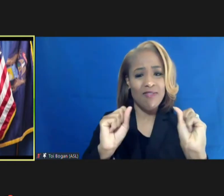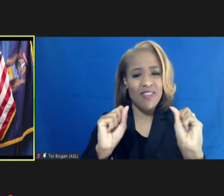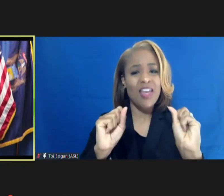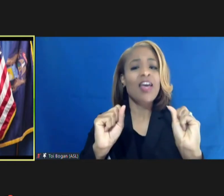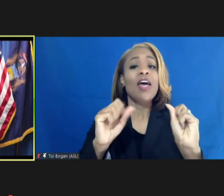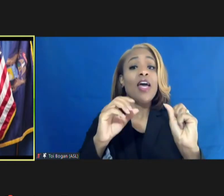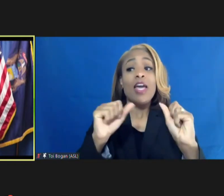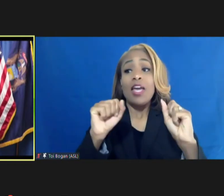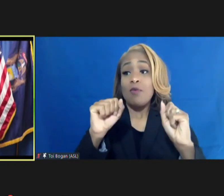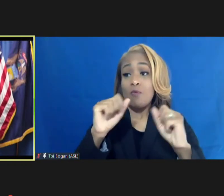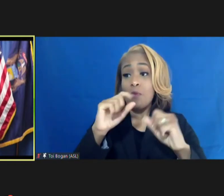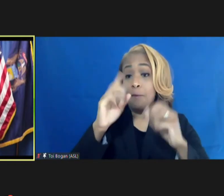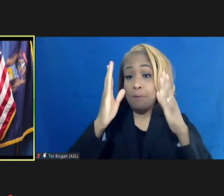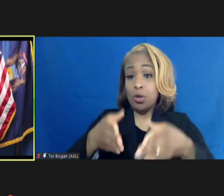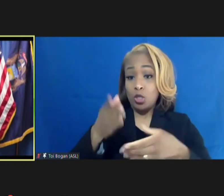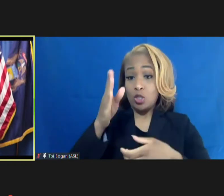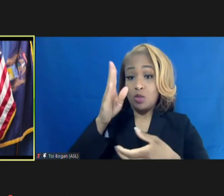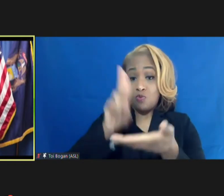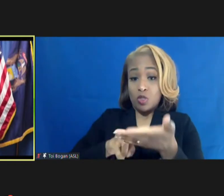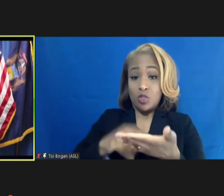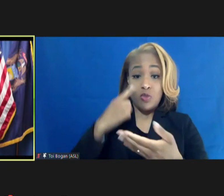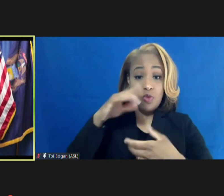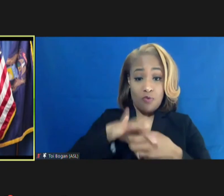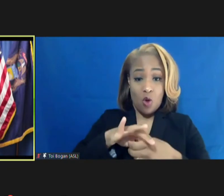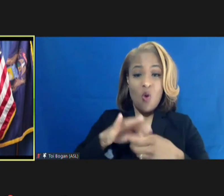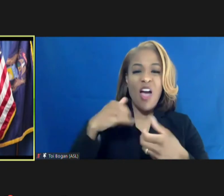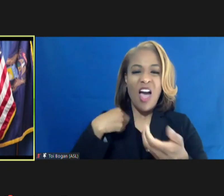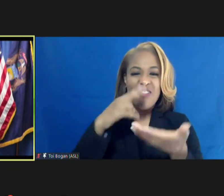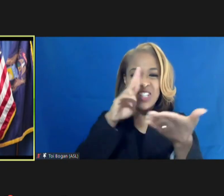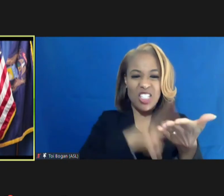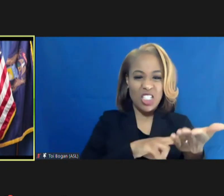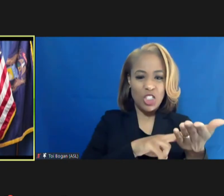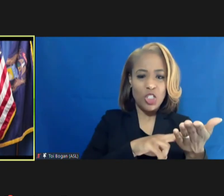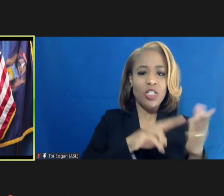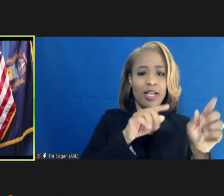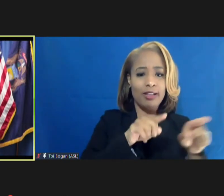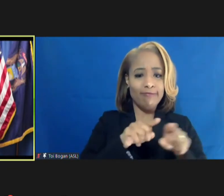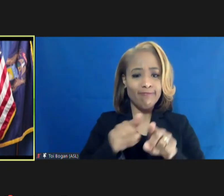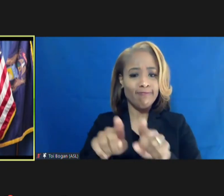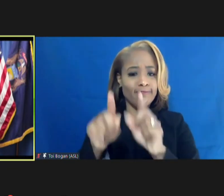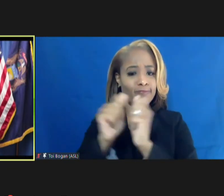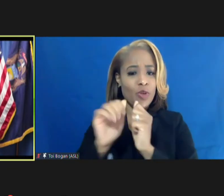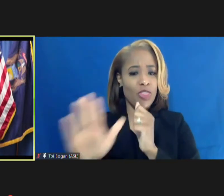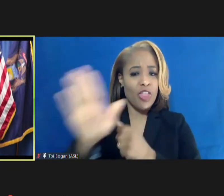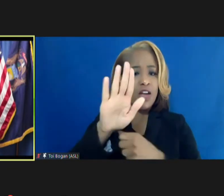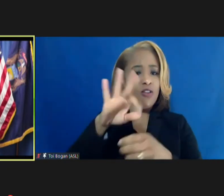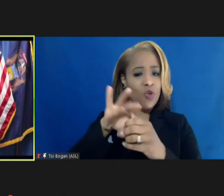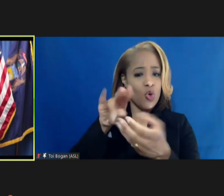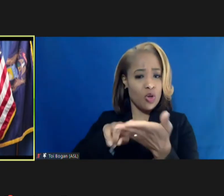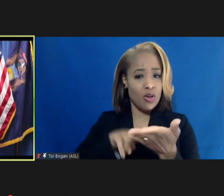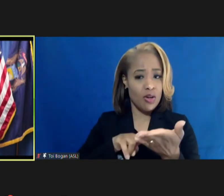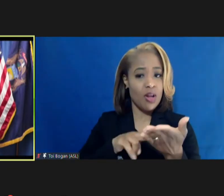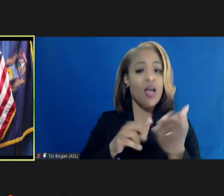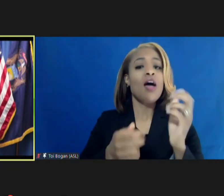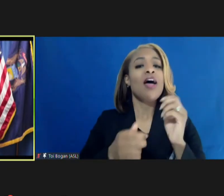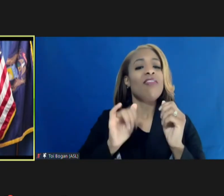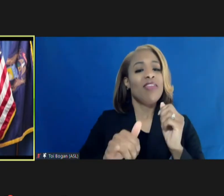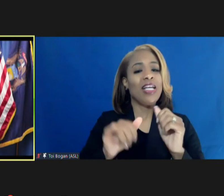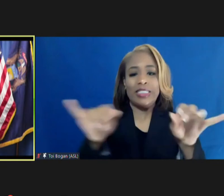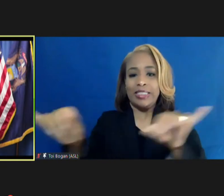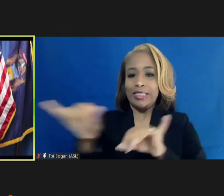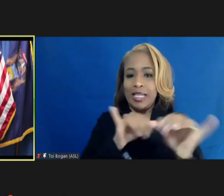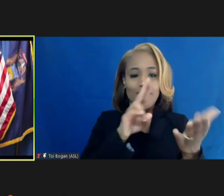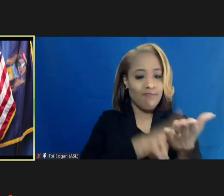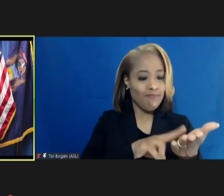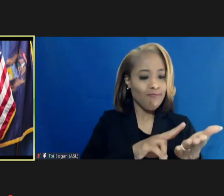someone registers to vote, they have a signature that aligns with their voter registration. In the vast majority of cases, this is the same signature that that voter